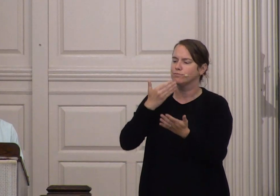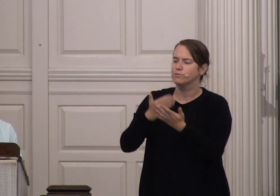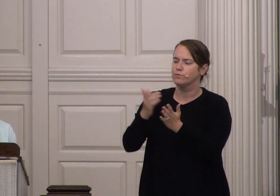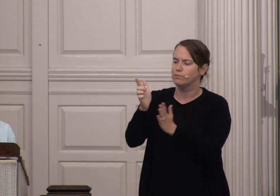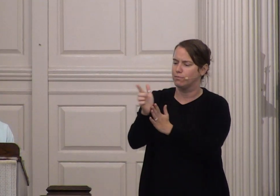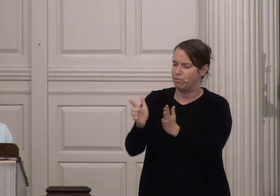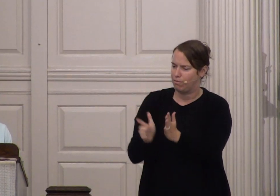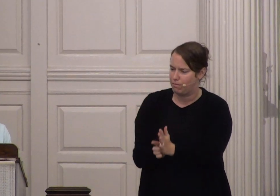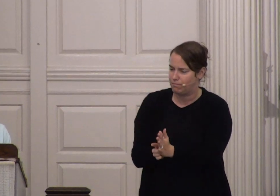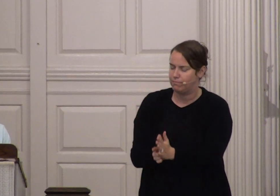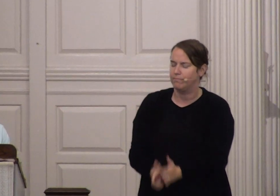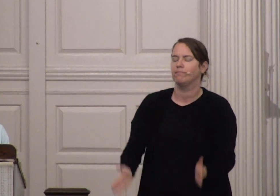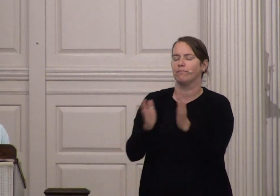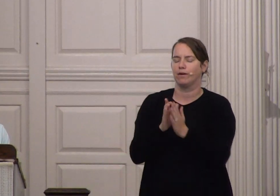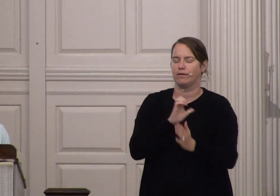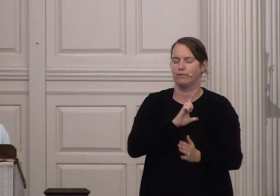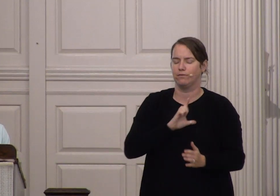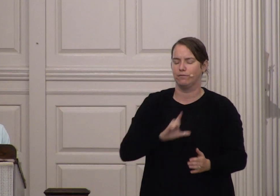Lord.